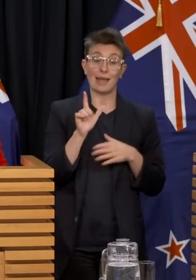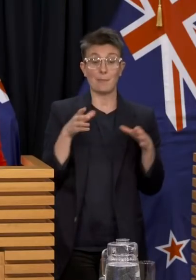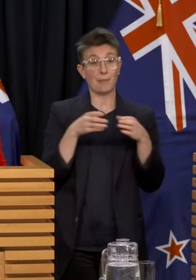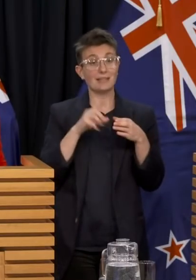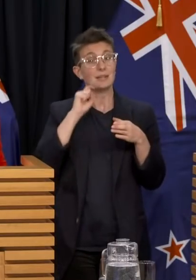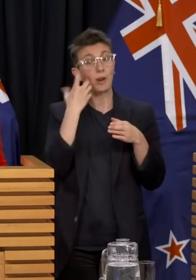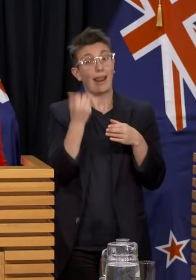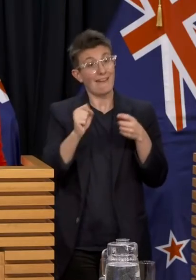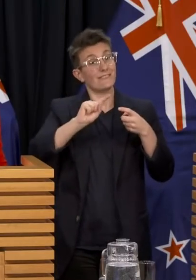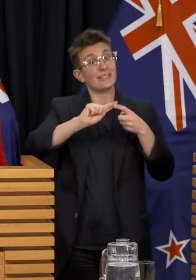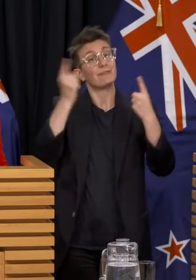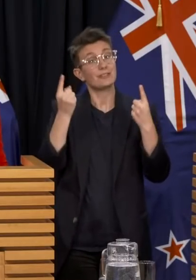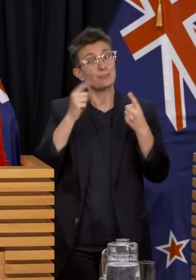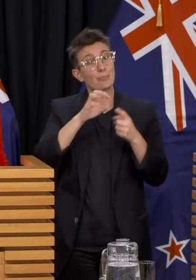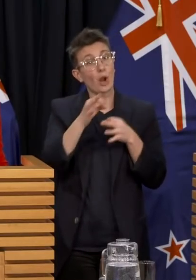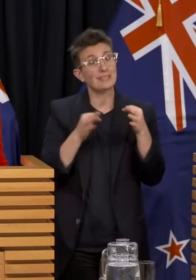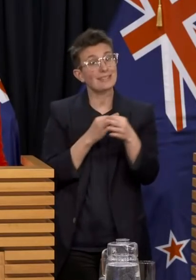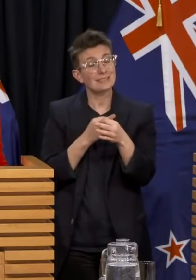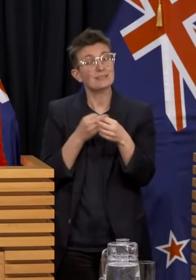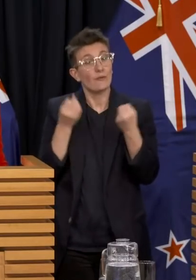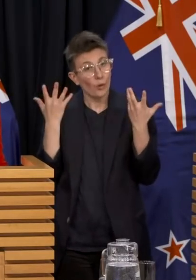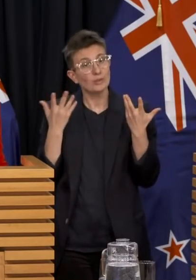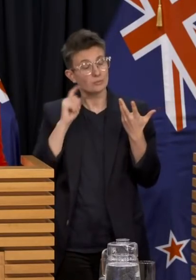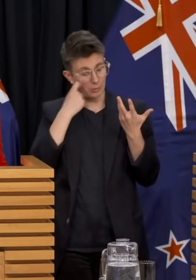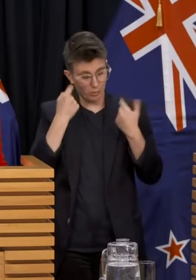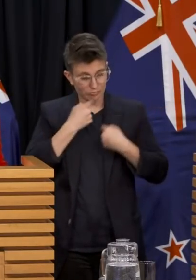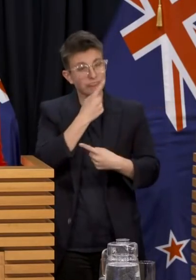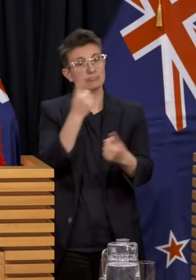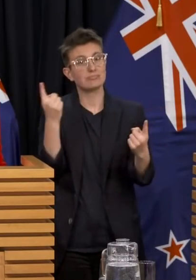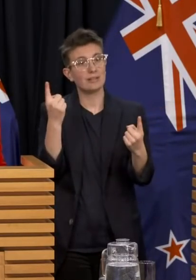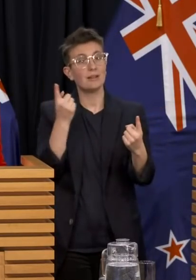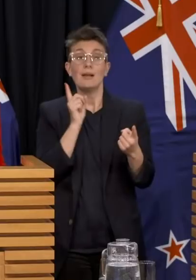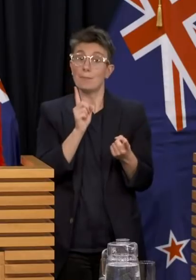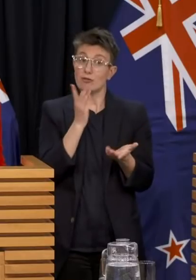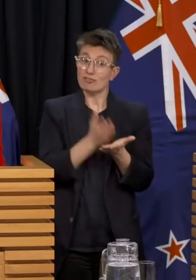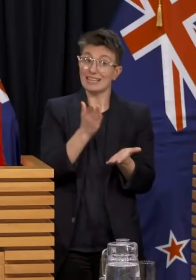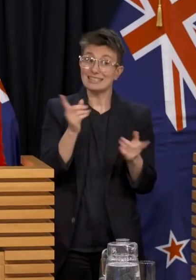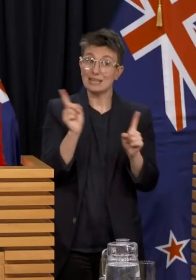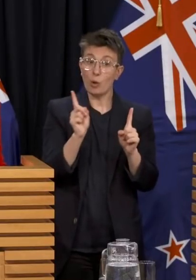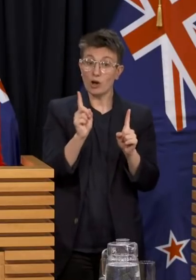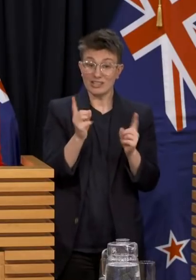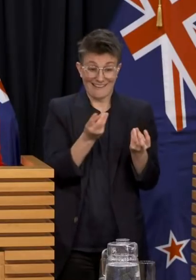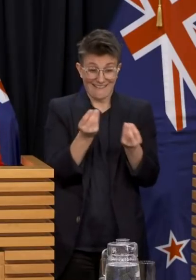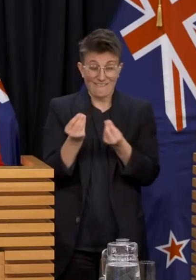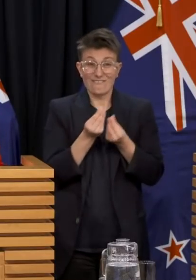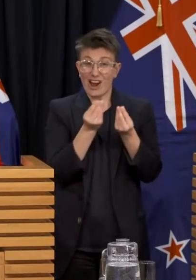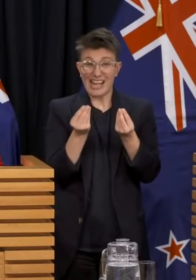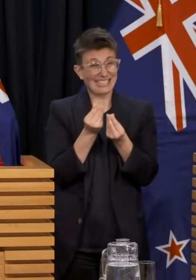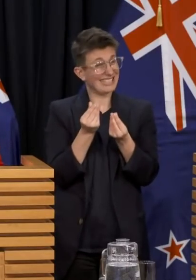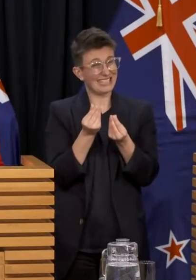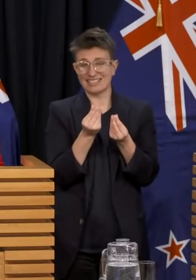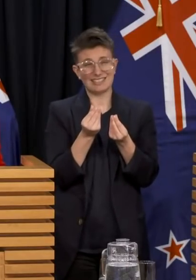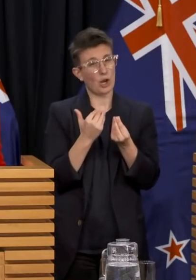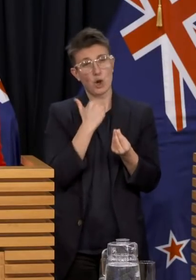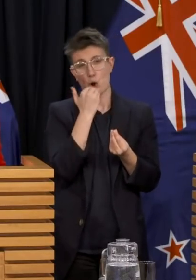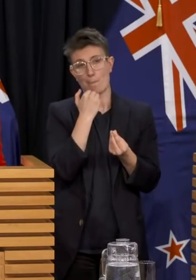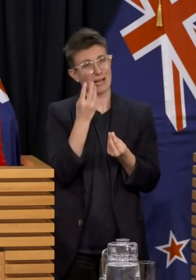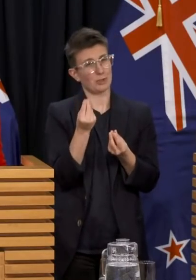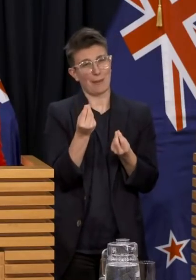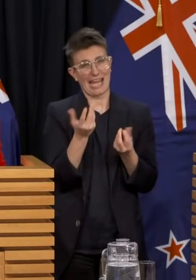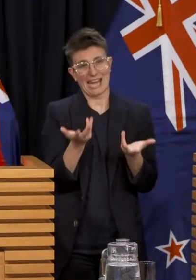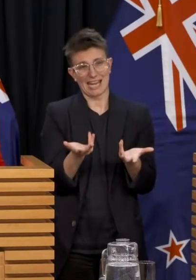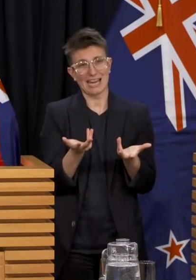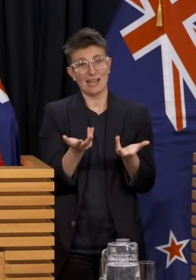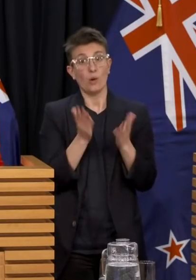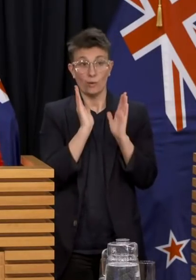that the fiscal position we as New Zealand finds itself in is tight. We have had to include